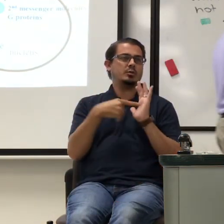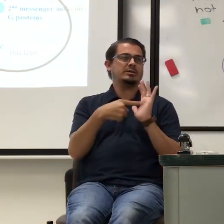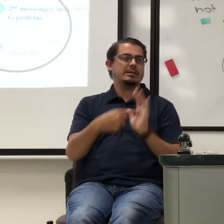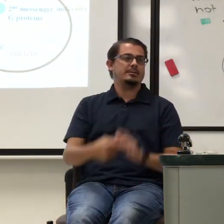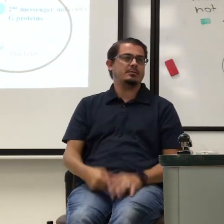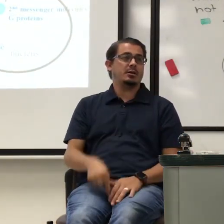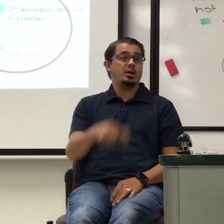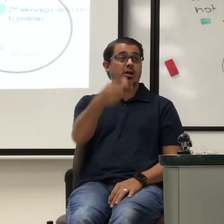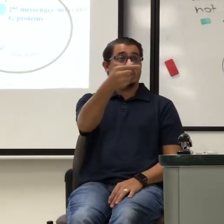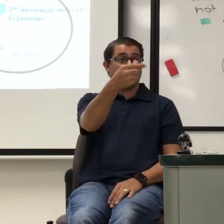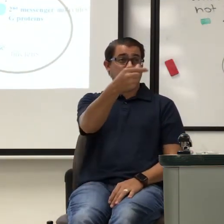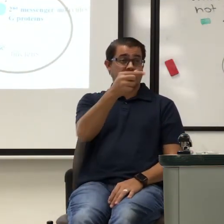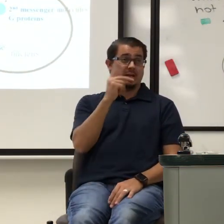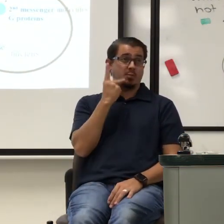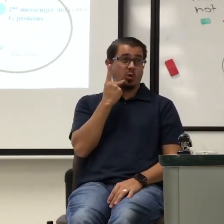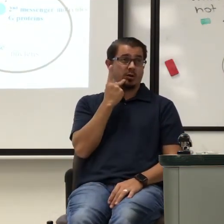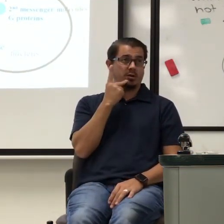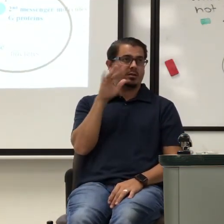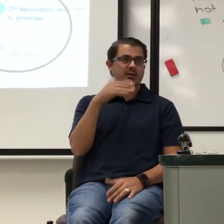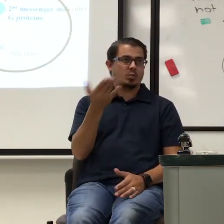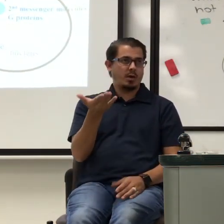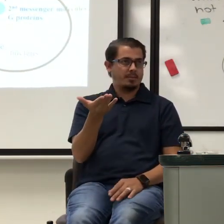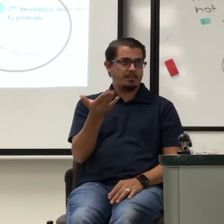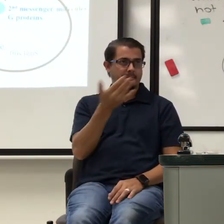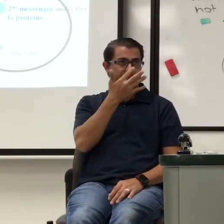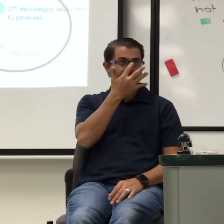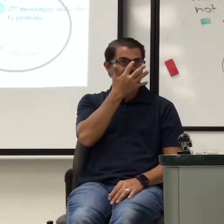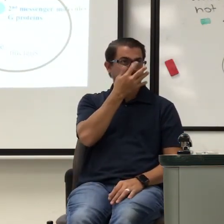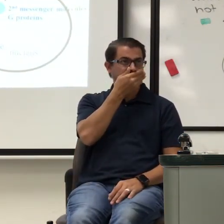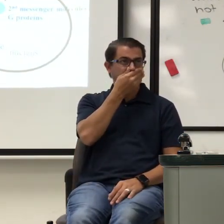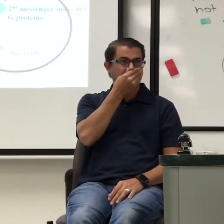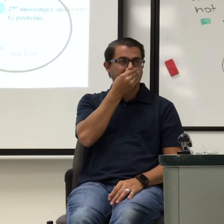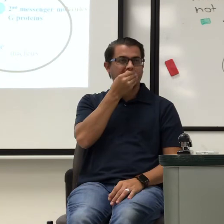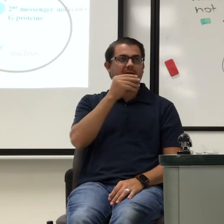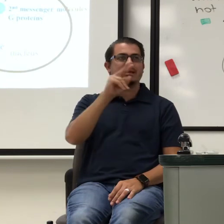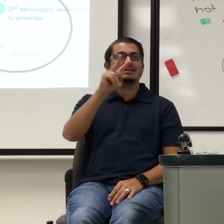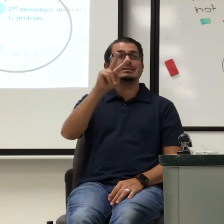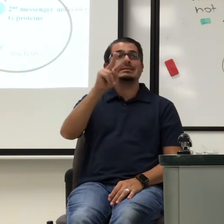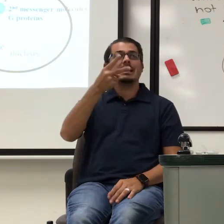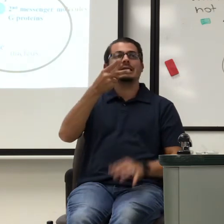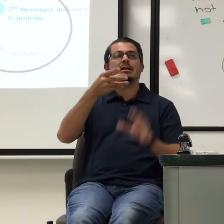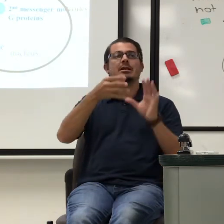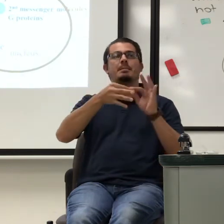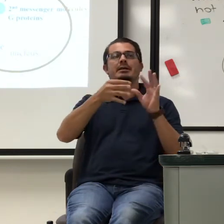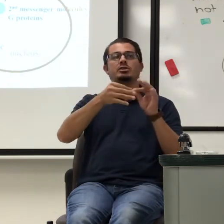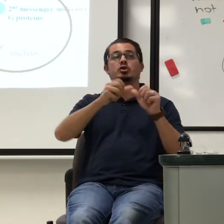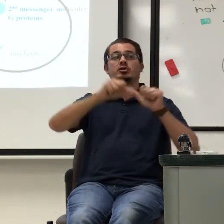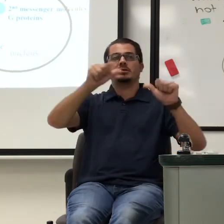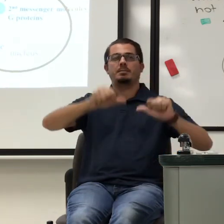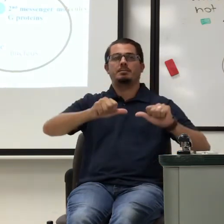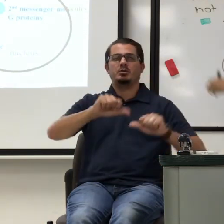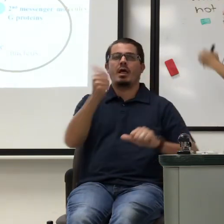A G protein is an example of a second messenger system. There are others.